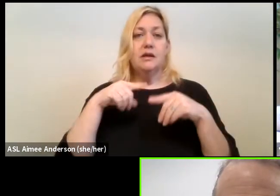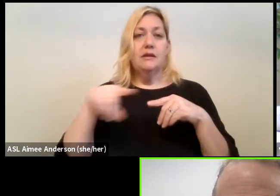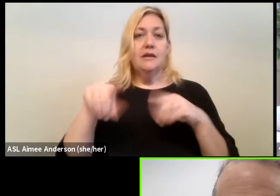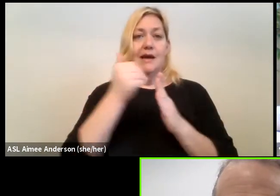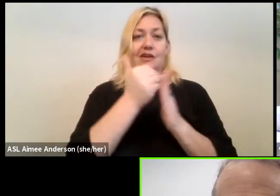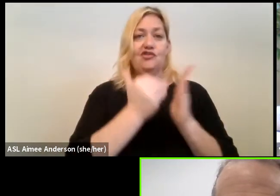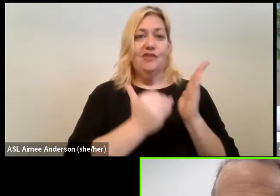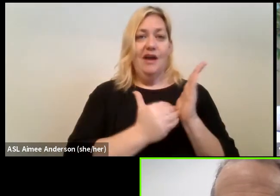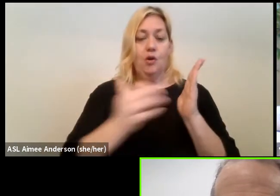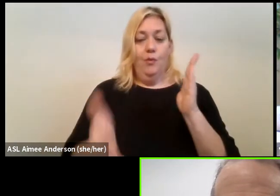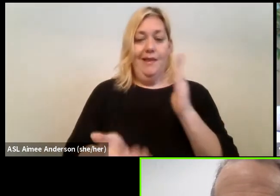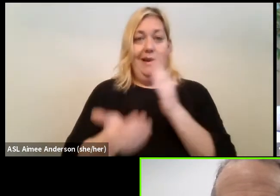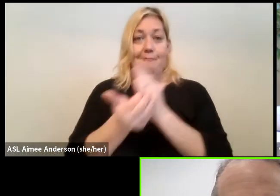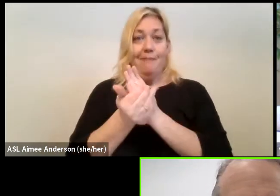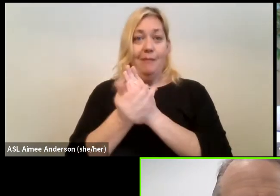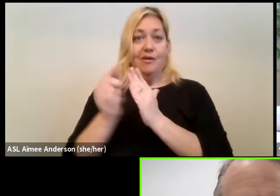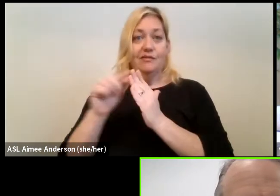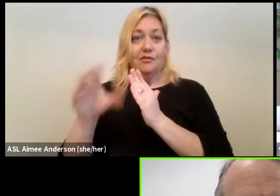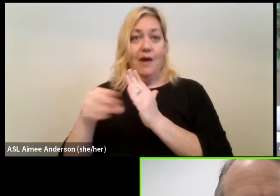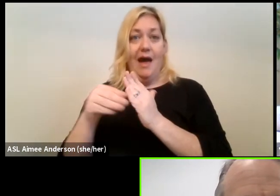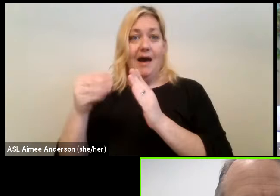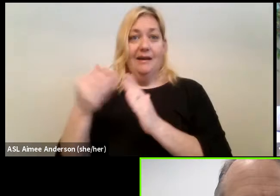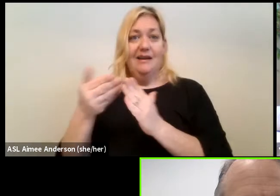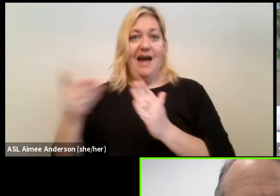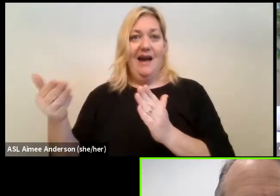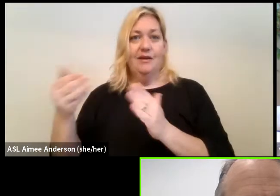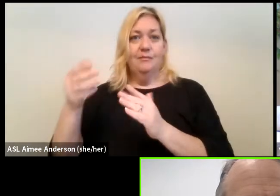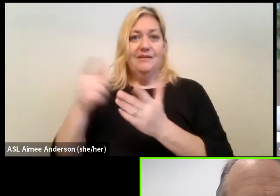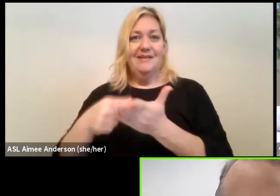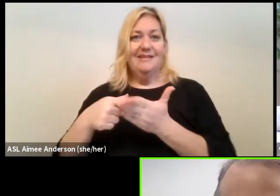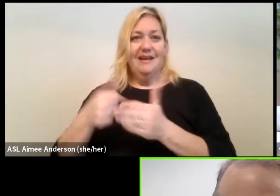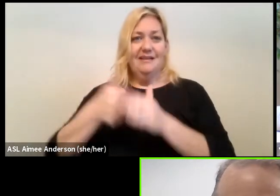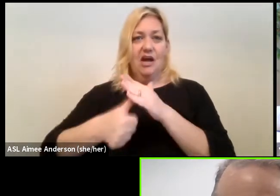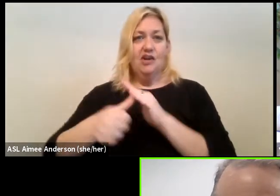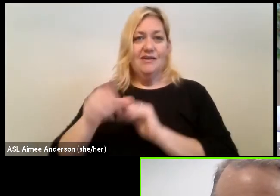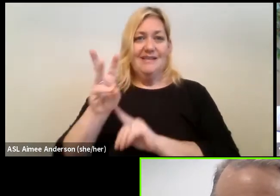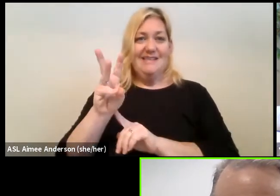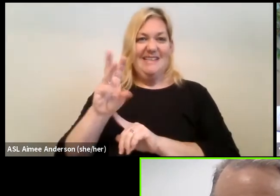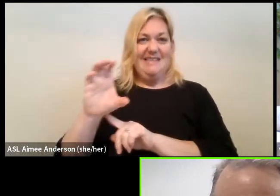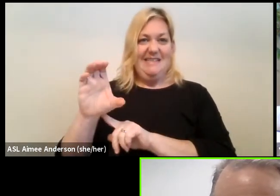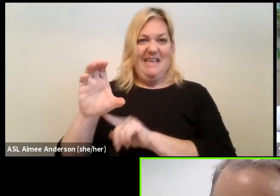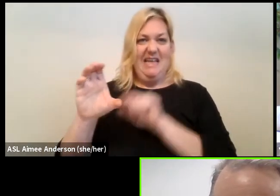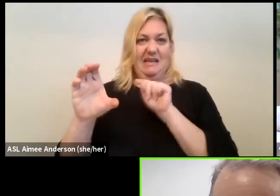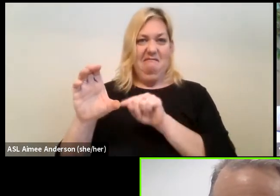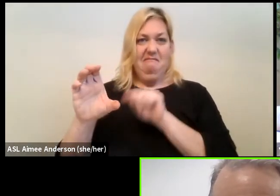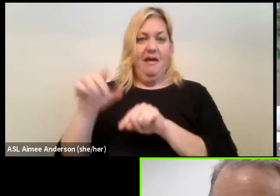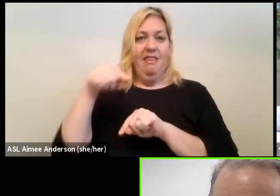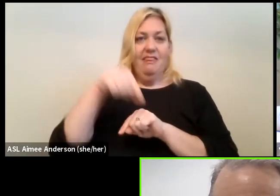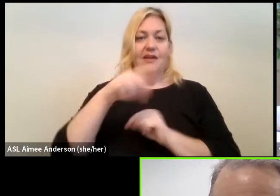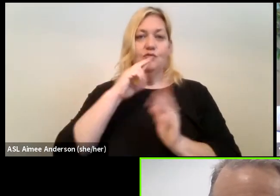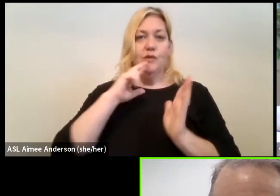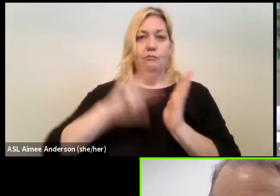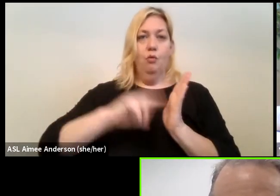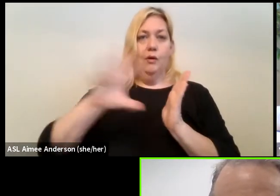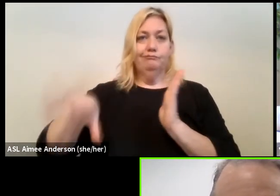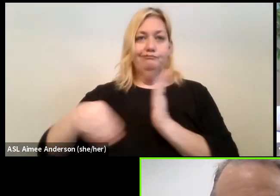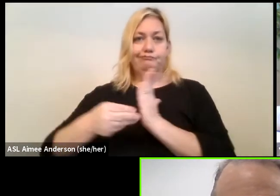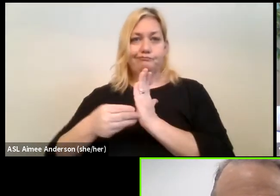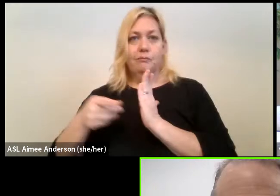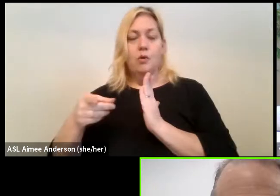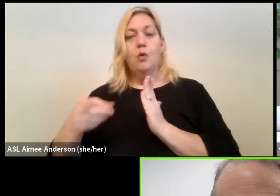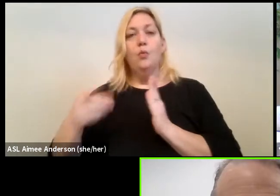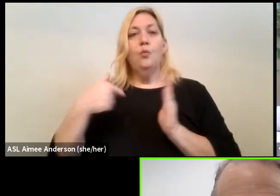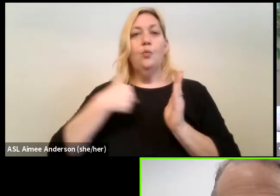with an amendment to add an item discussed under item 6C of this report. We then